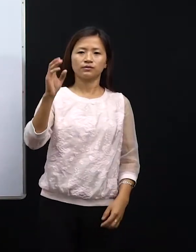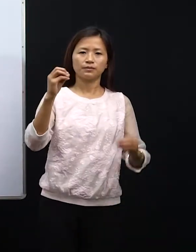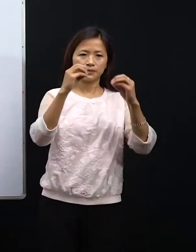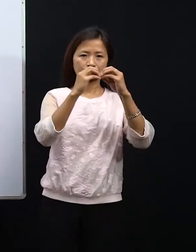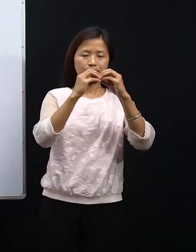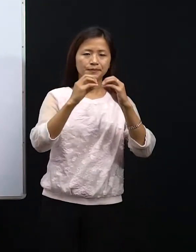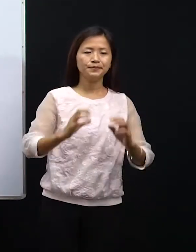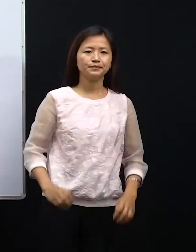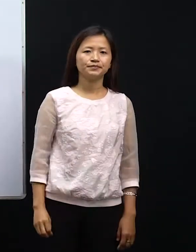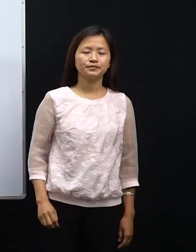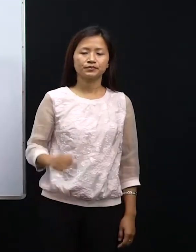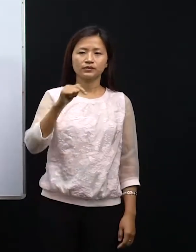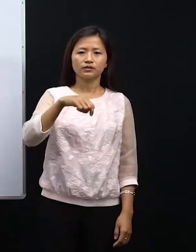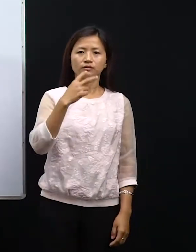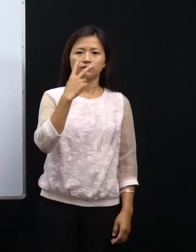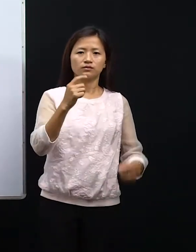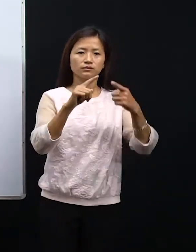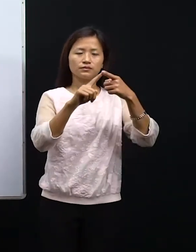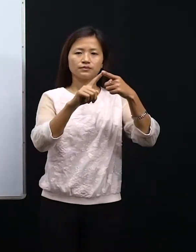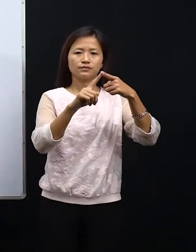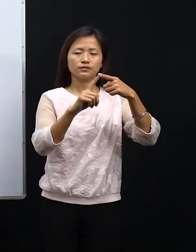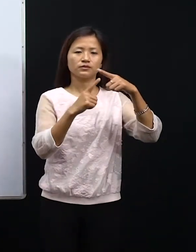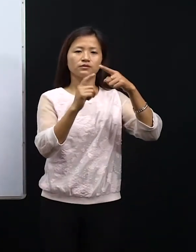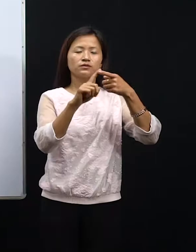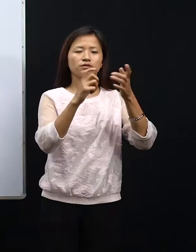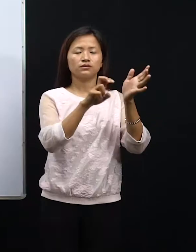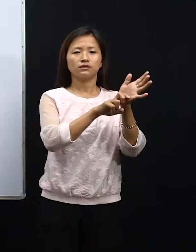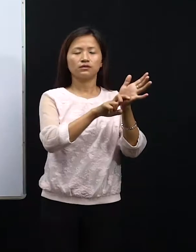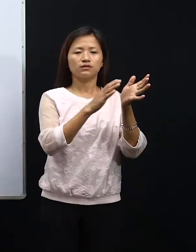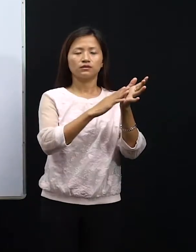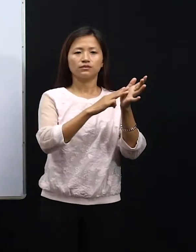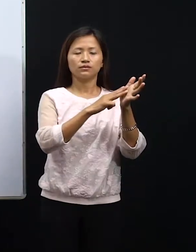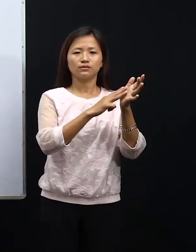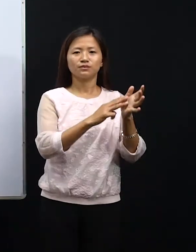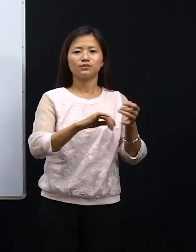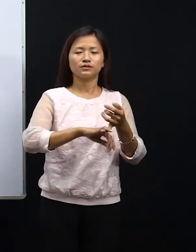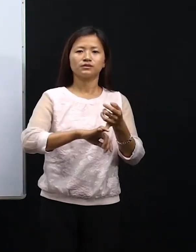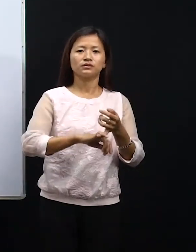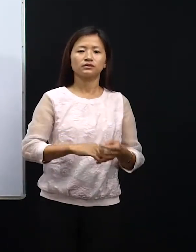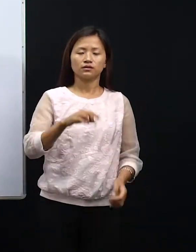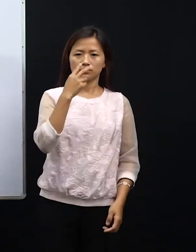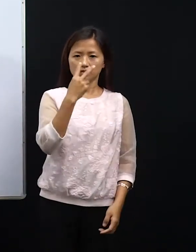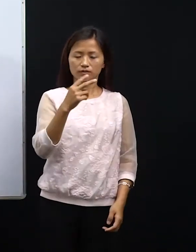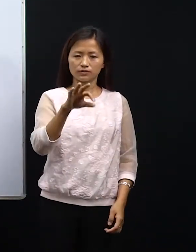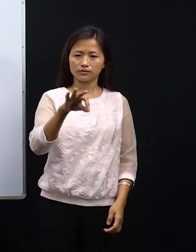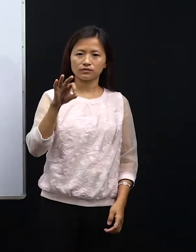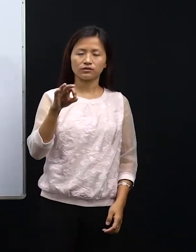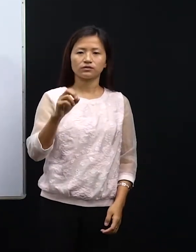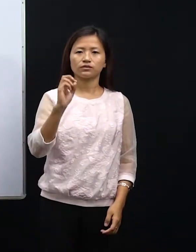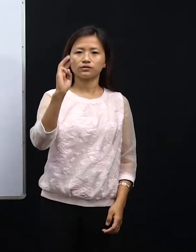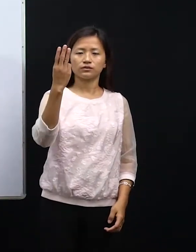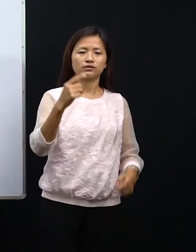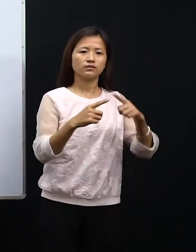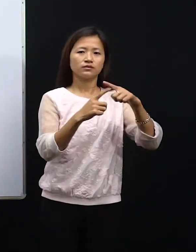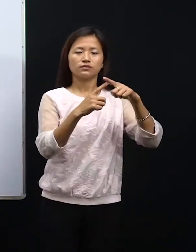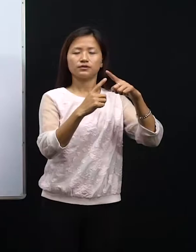0.5b. Here your terms are, first identify them, 1, 2, 3. We have 3 terms,